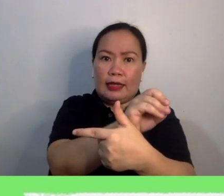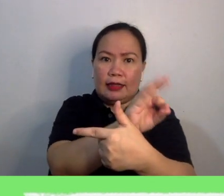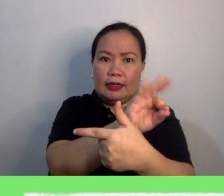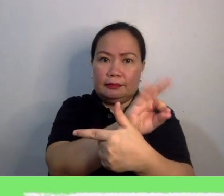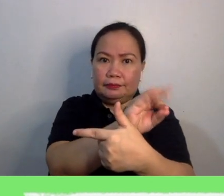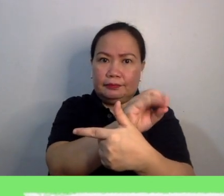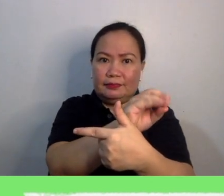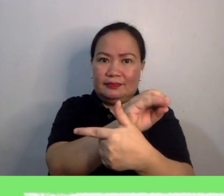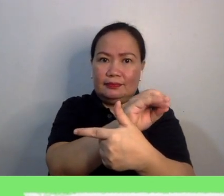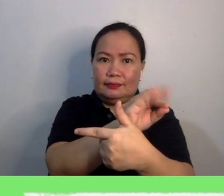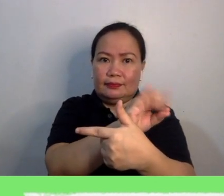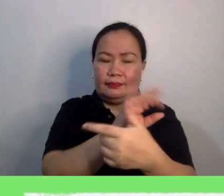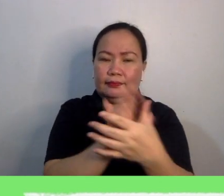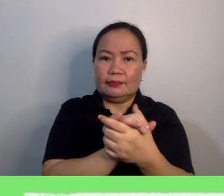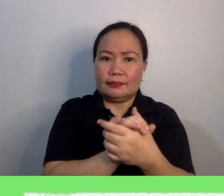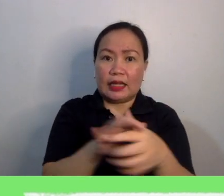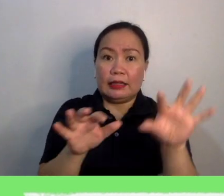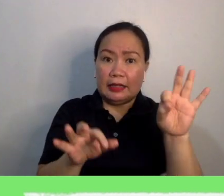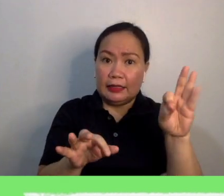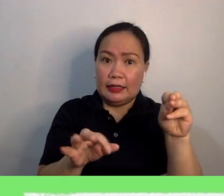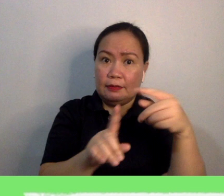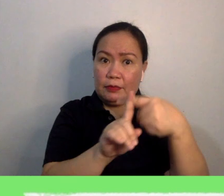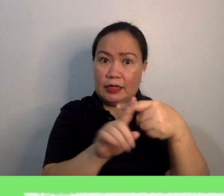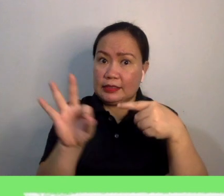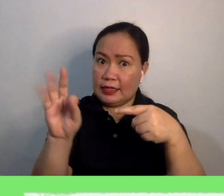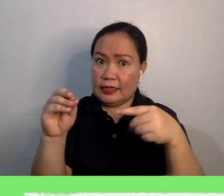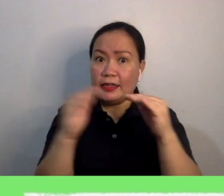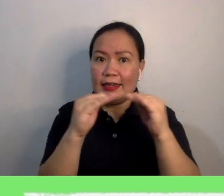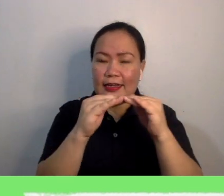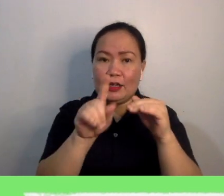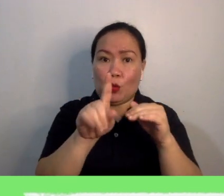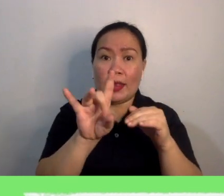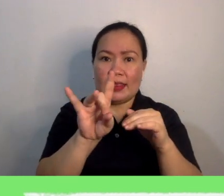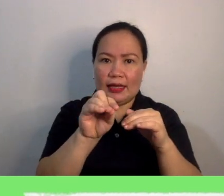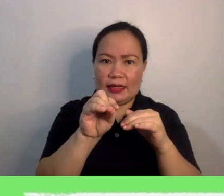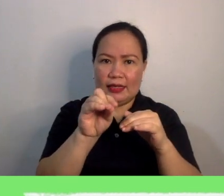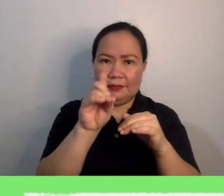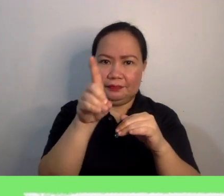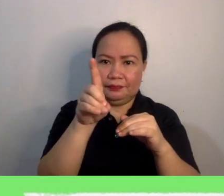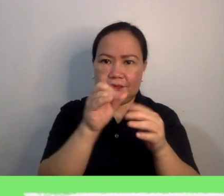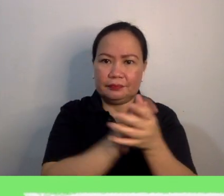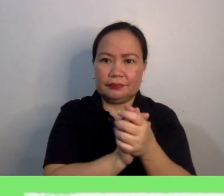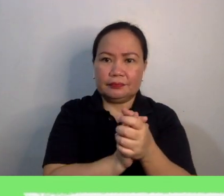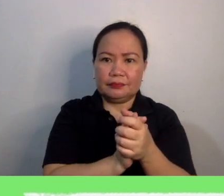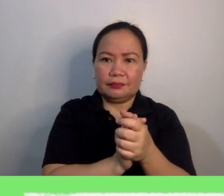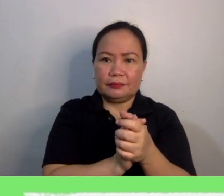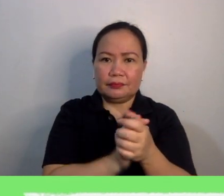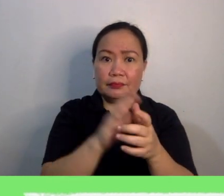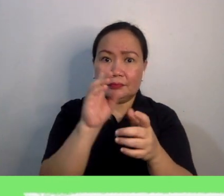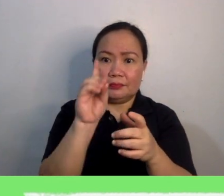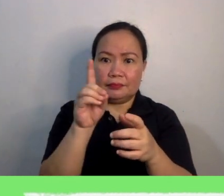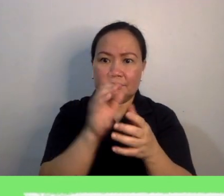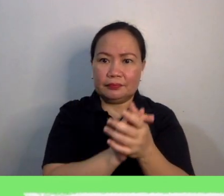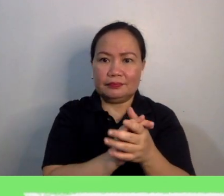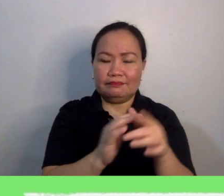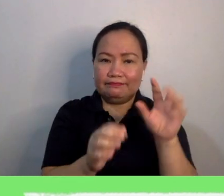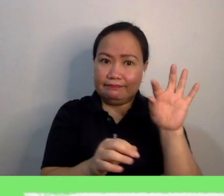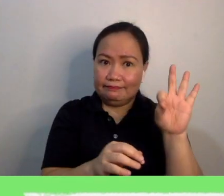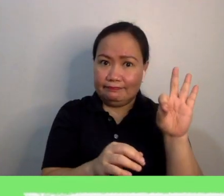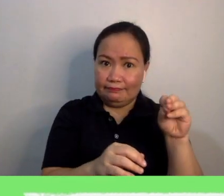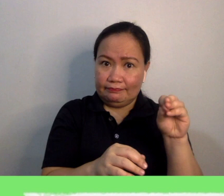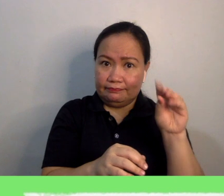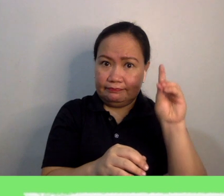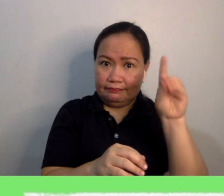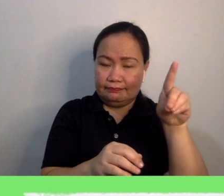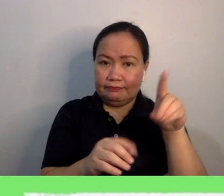yan. Kapag yung isa ay 90, automatic, the other one is also 90. So, ayan po